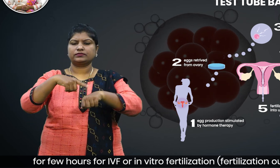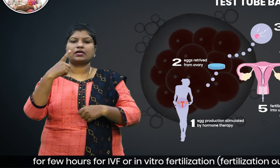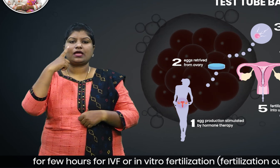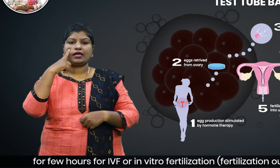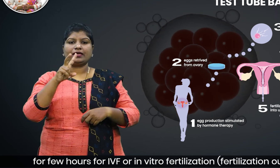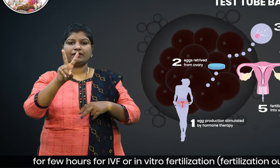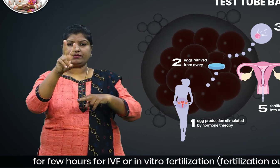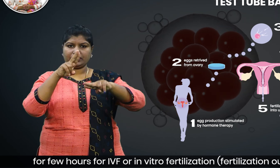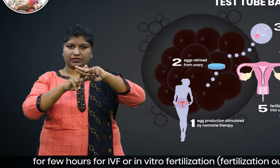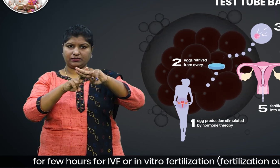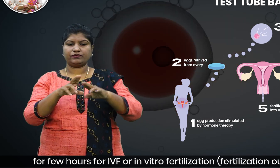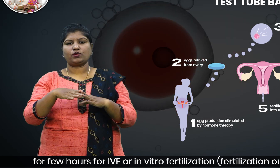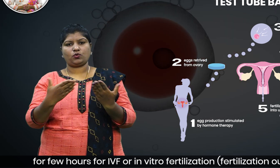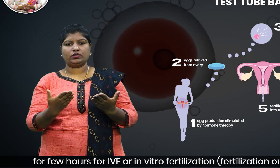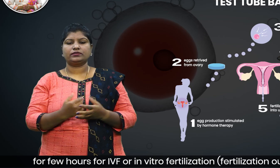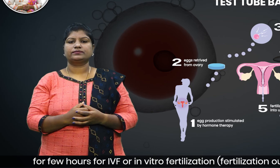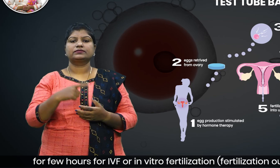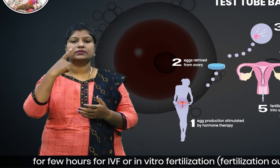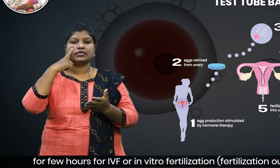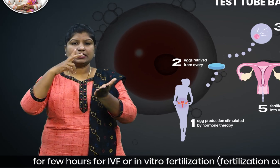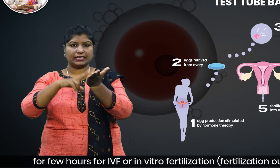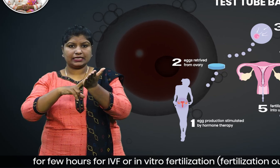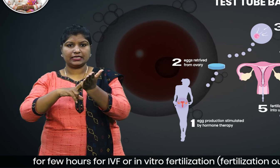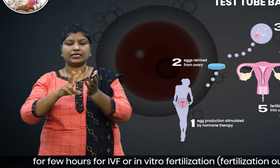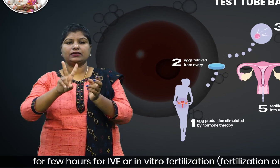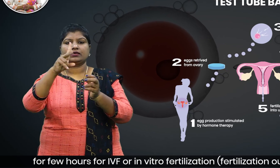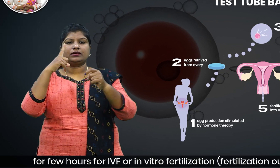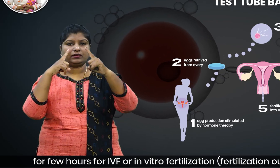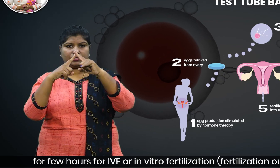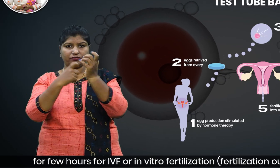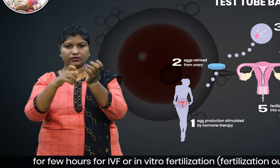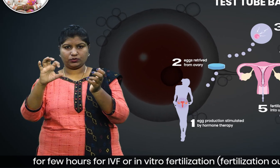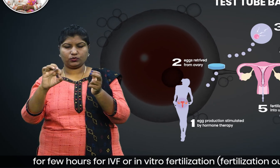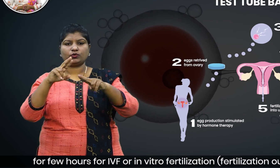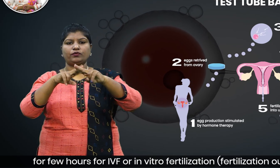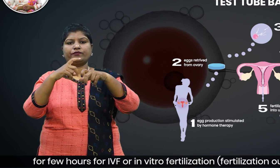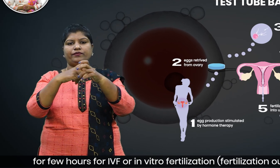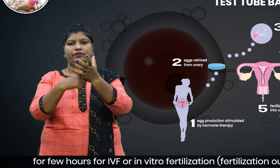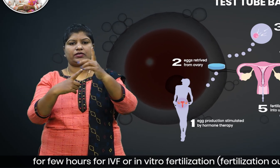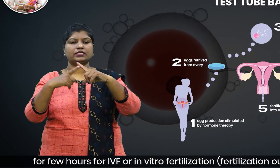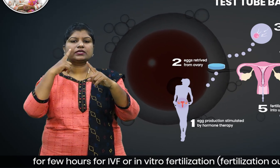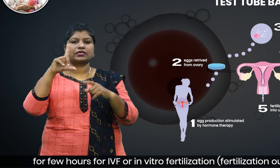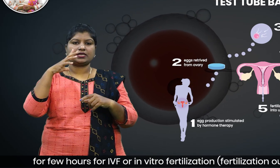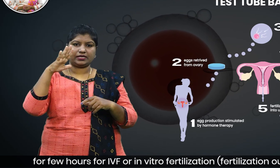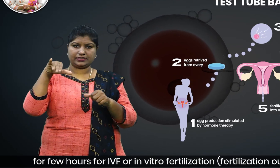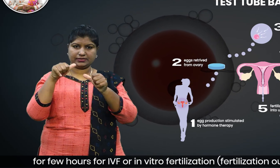IVF or in vitro fertilization.